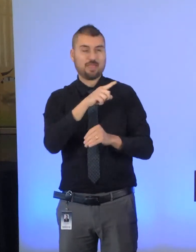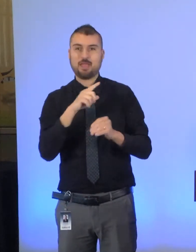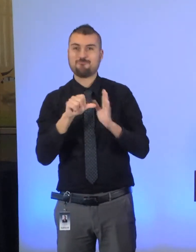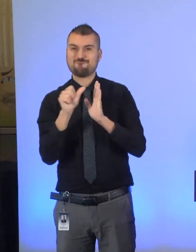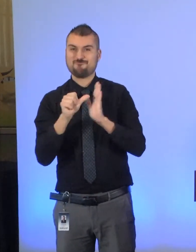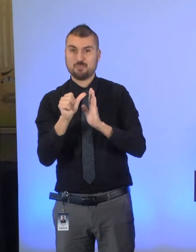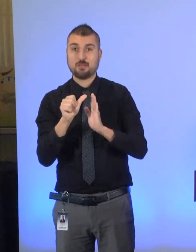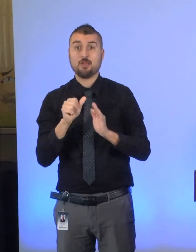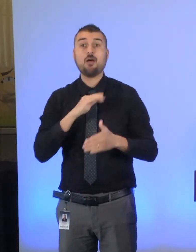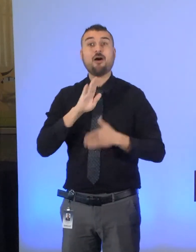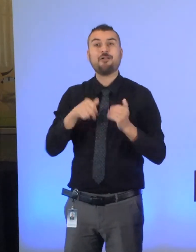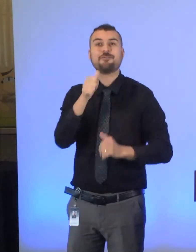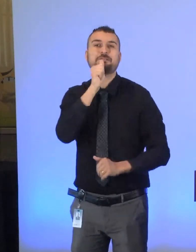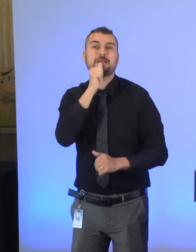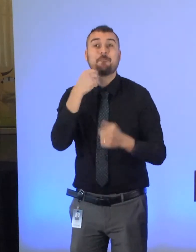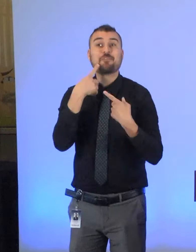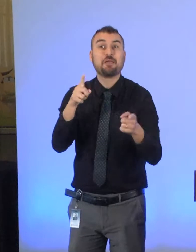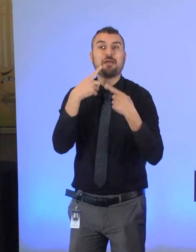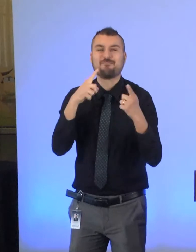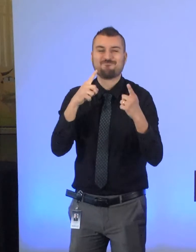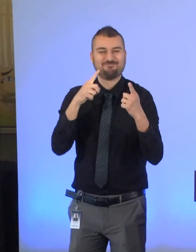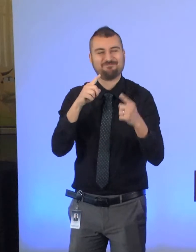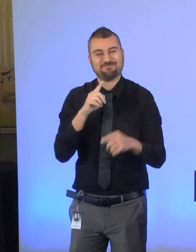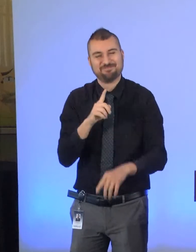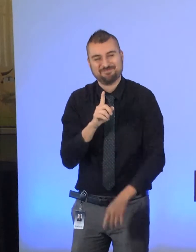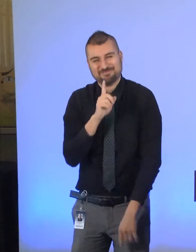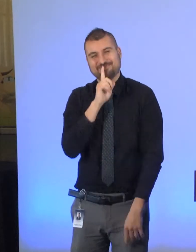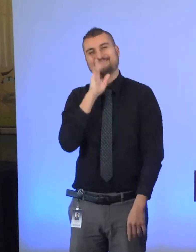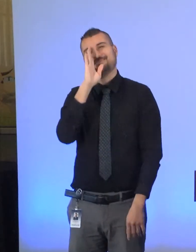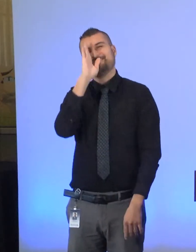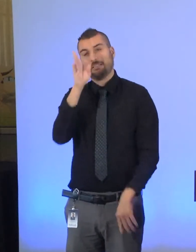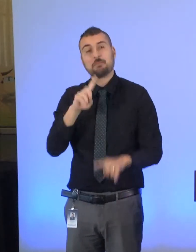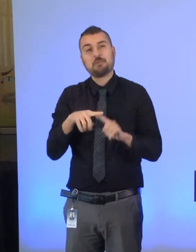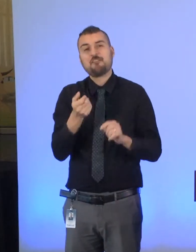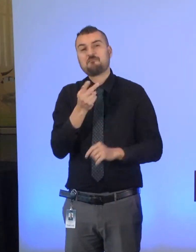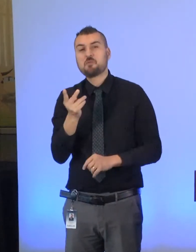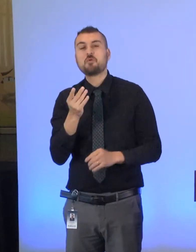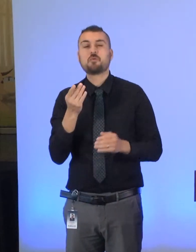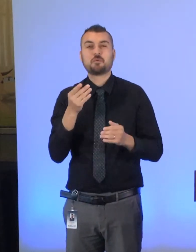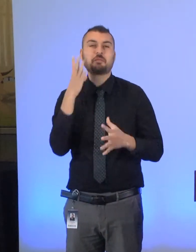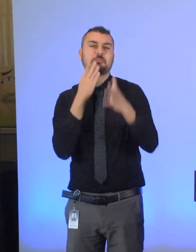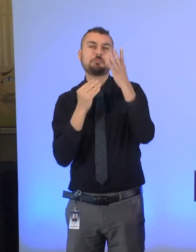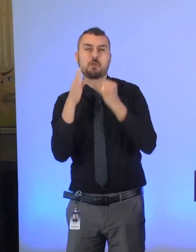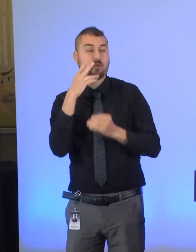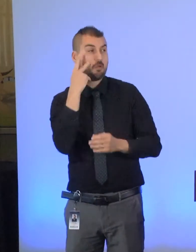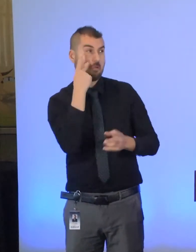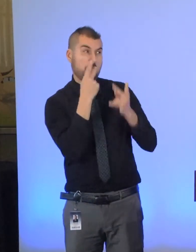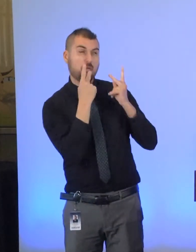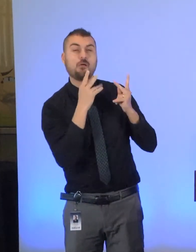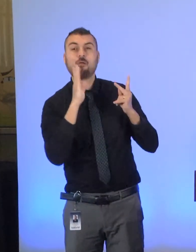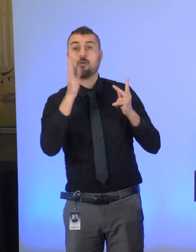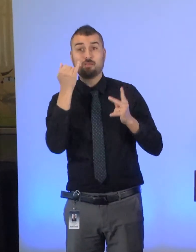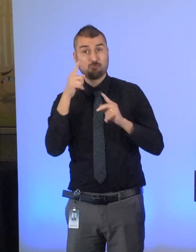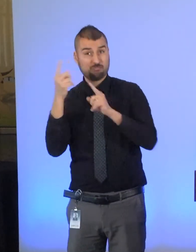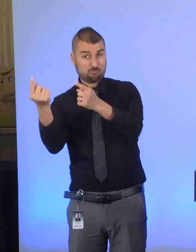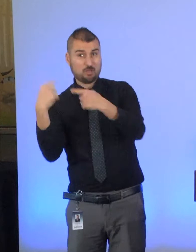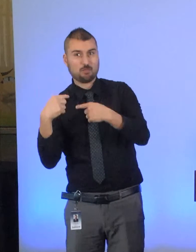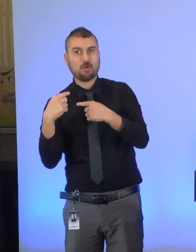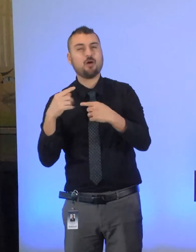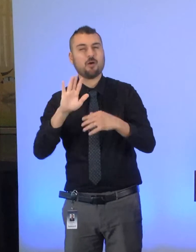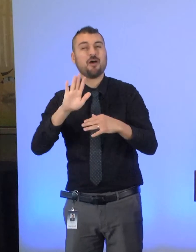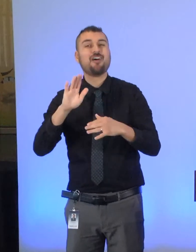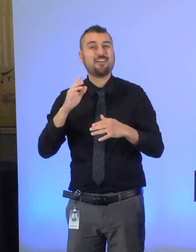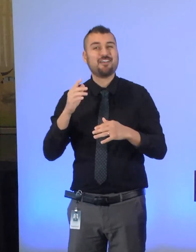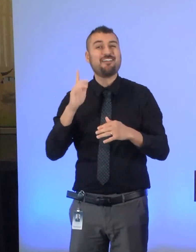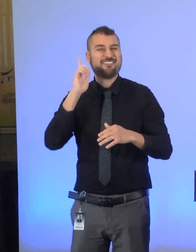of the secrets away, but those are a few things that you will experience if you come visit, when you come